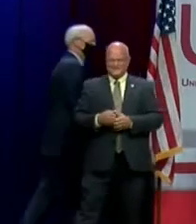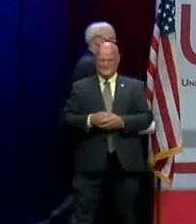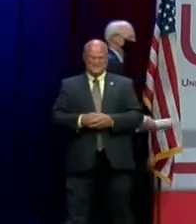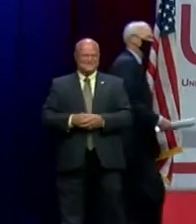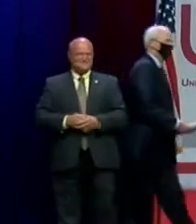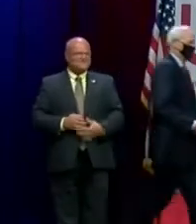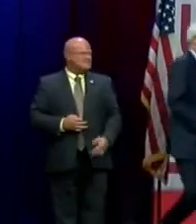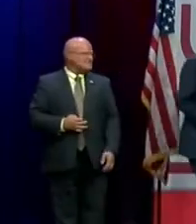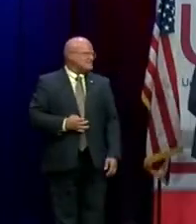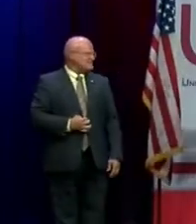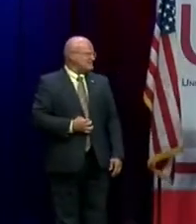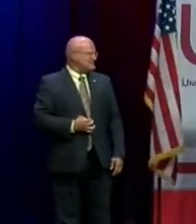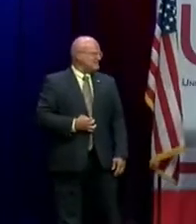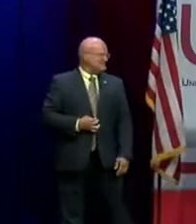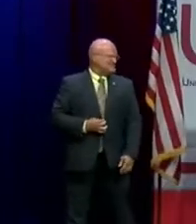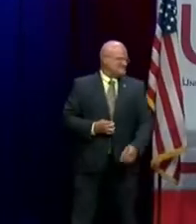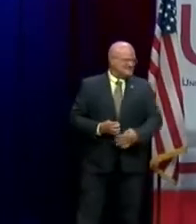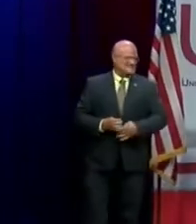sir.